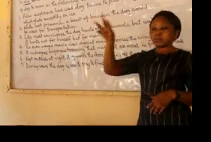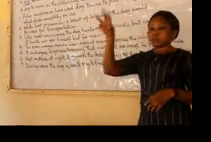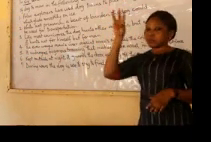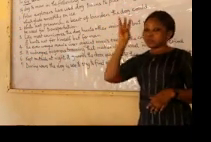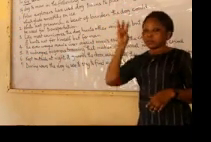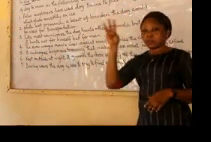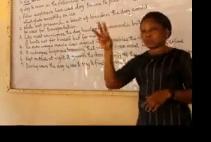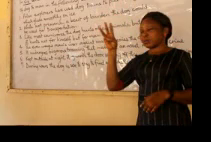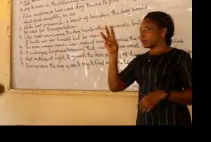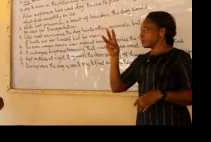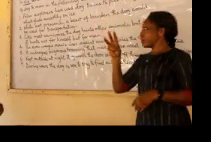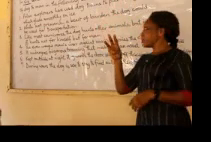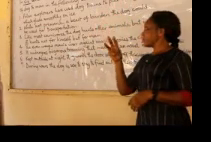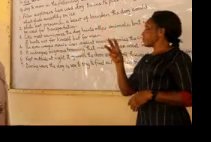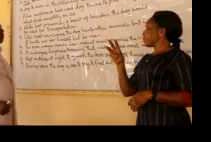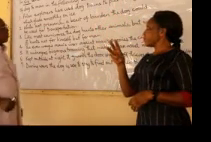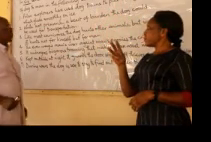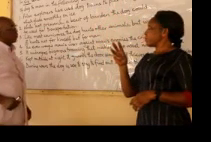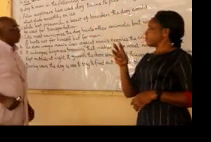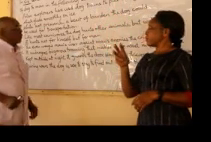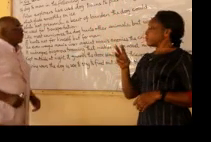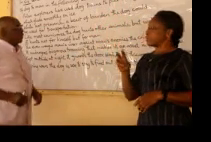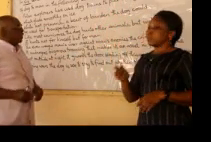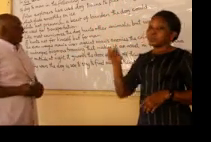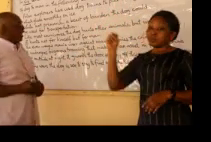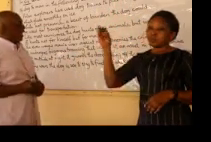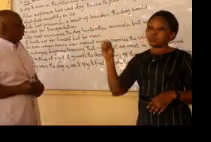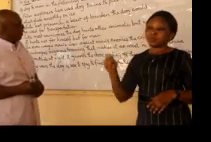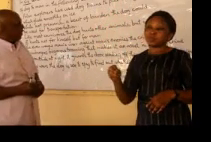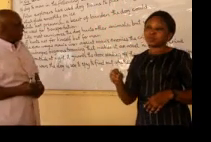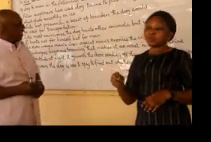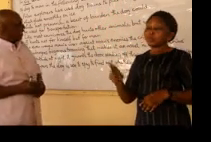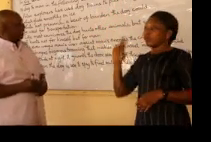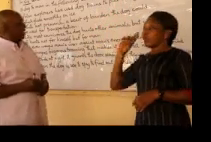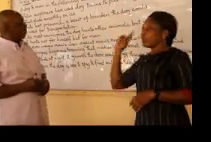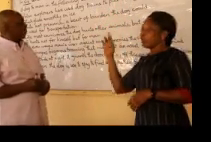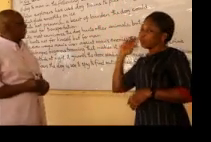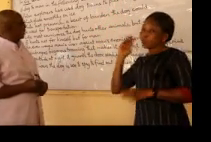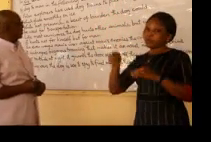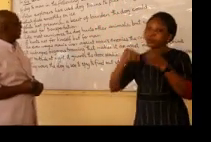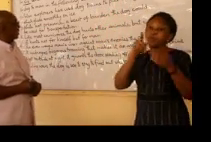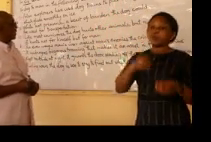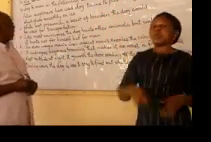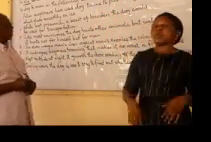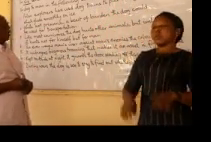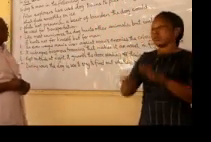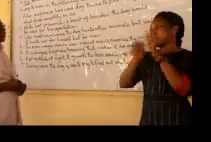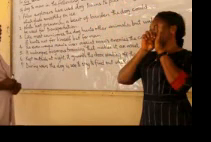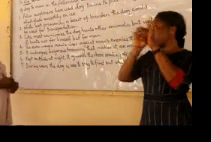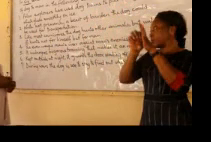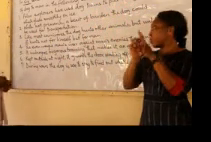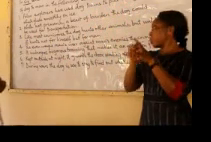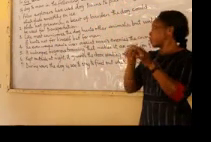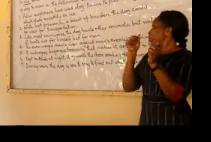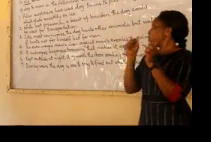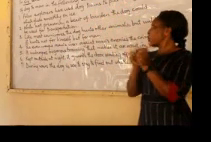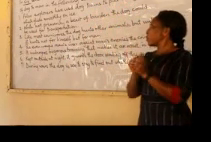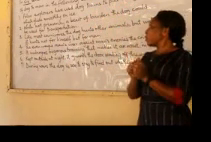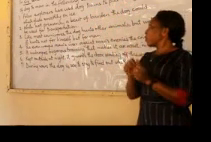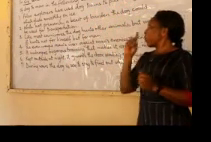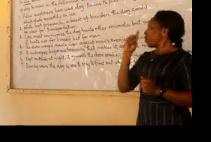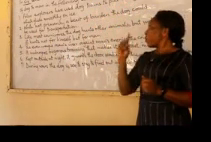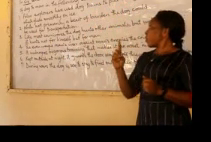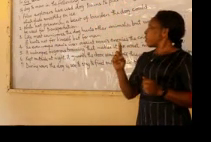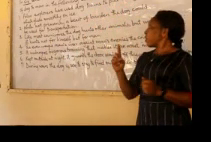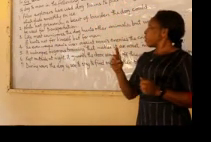6. Okay? So I will give you an example with any of